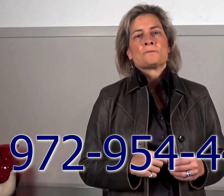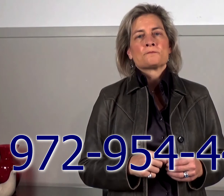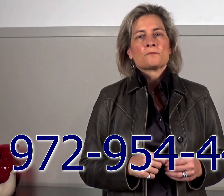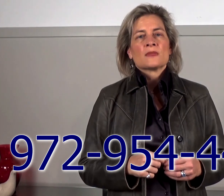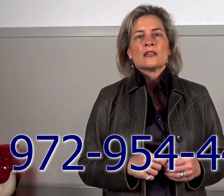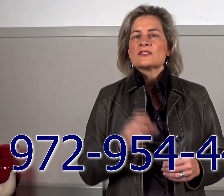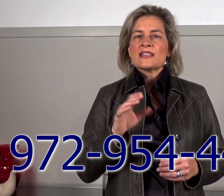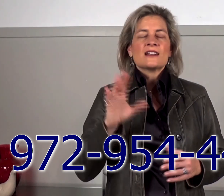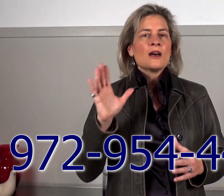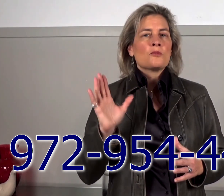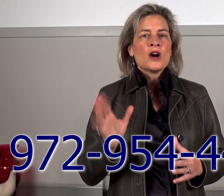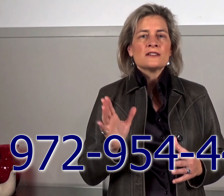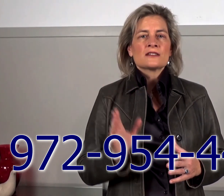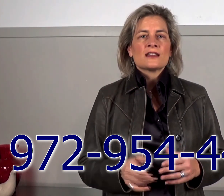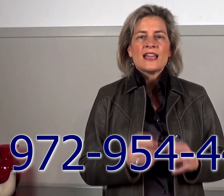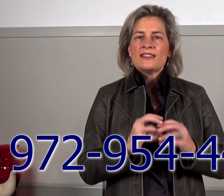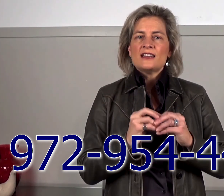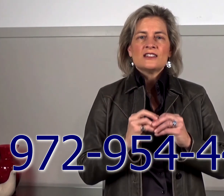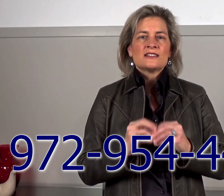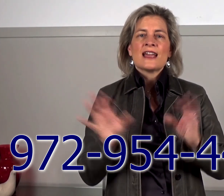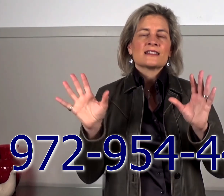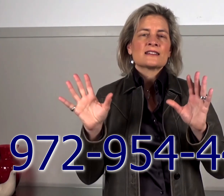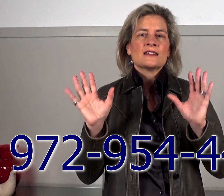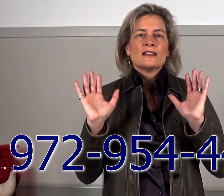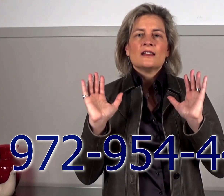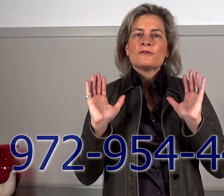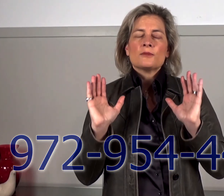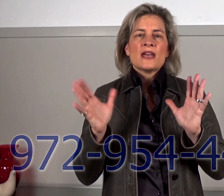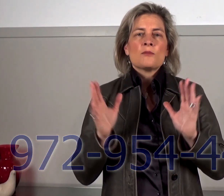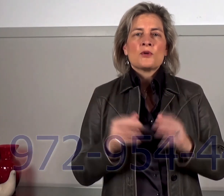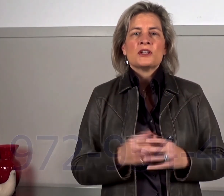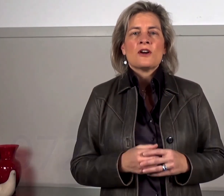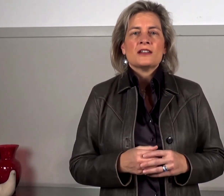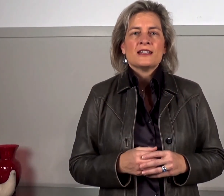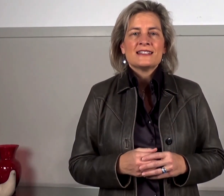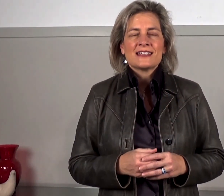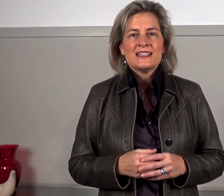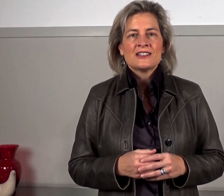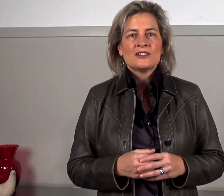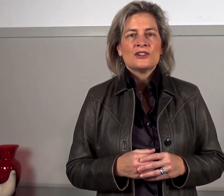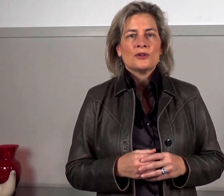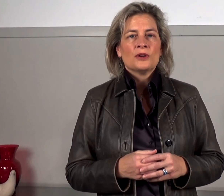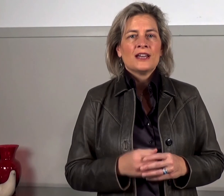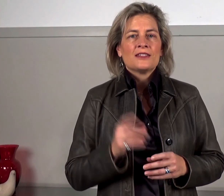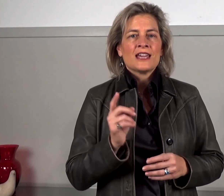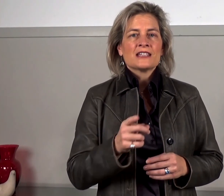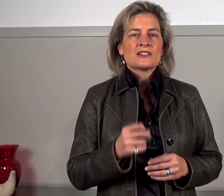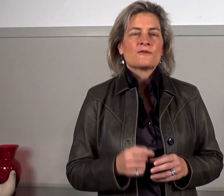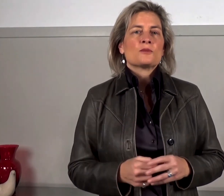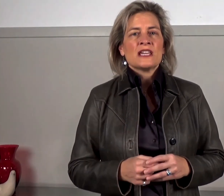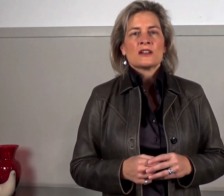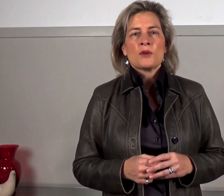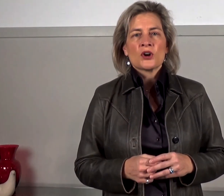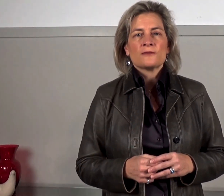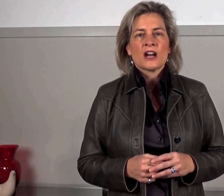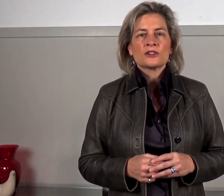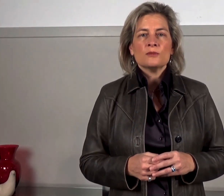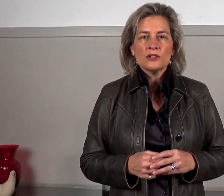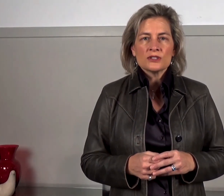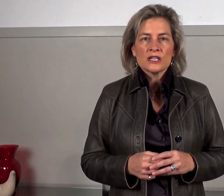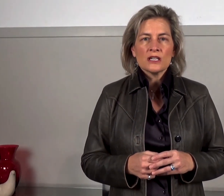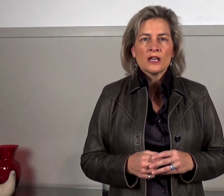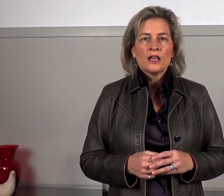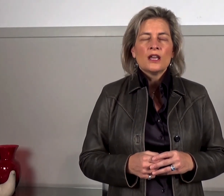972-954-4404. Set it up once, and then you text from that point on. It's easy to do. Thanks for being a part of